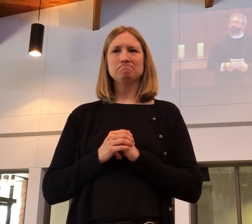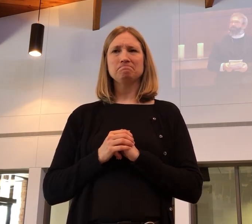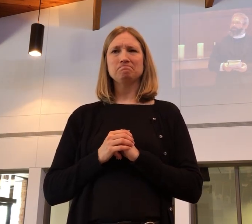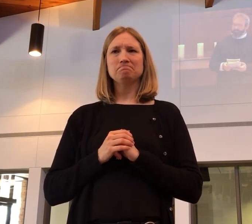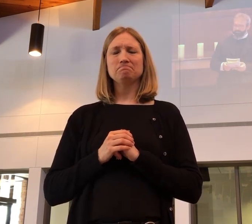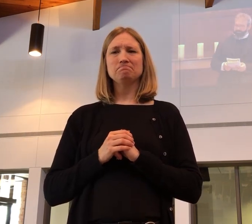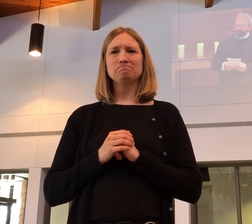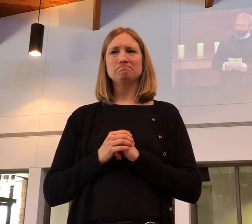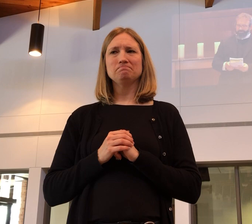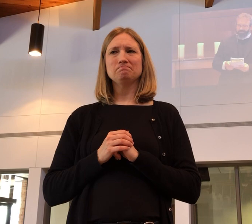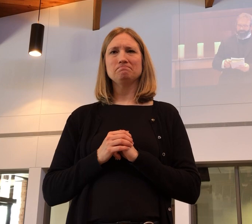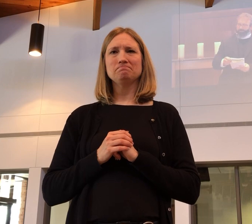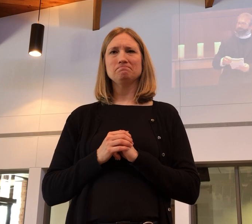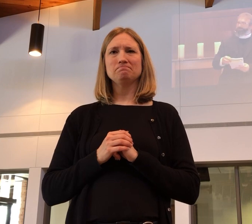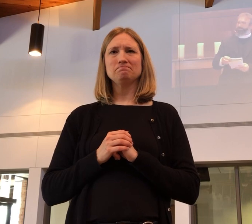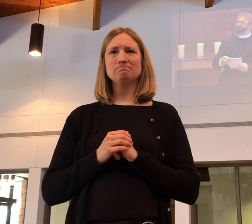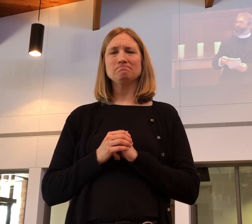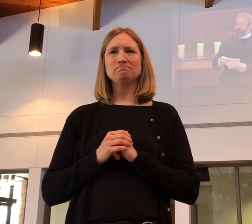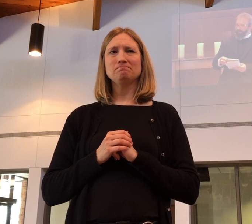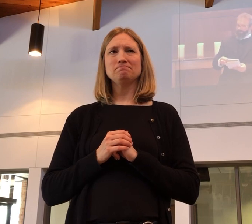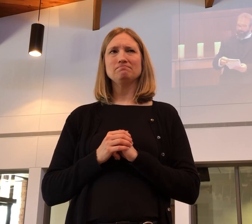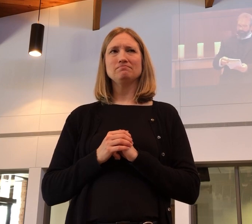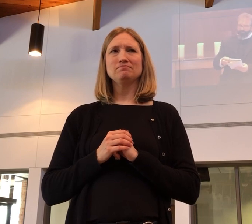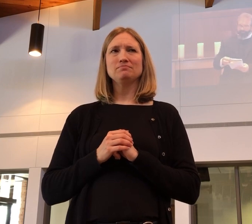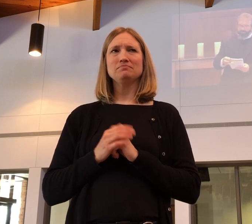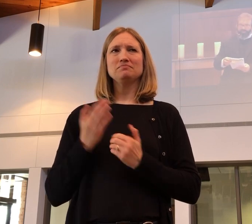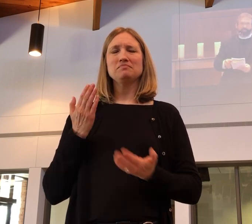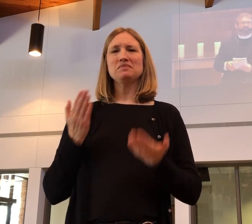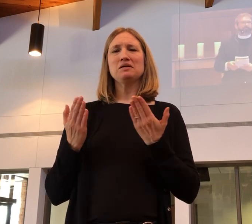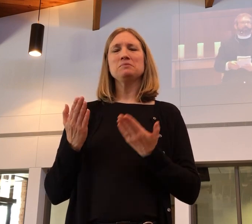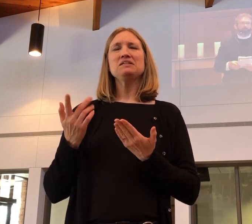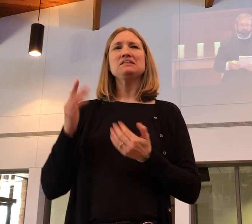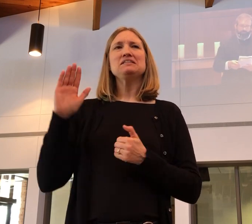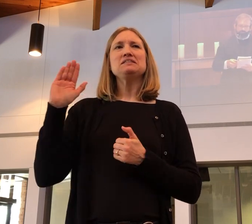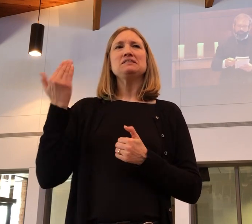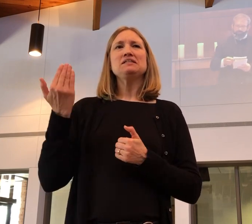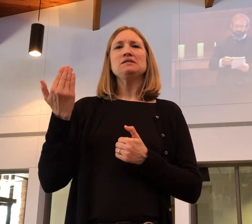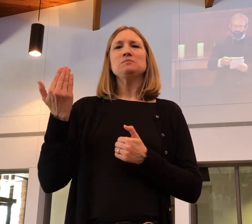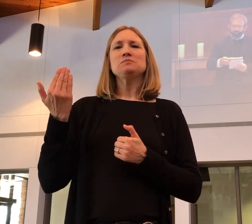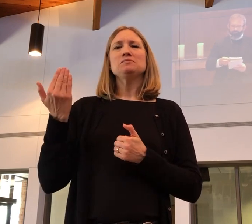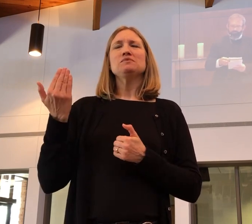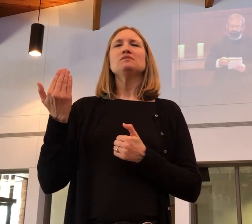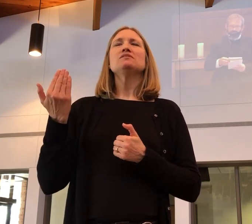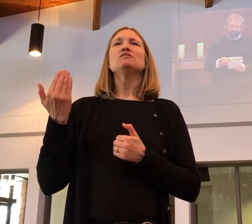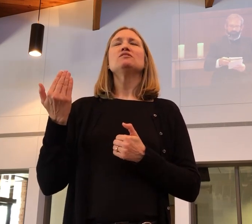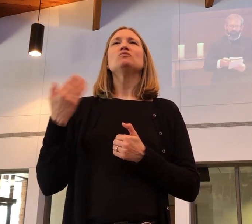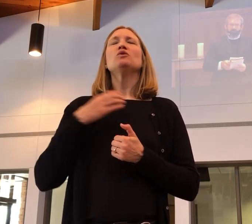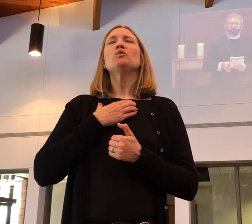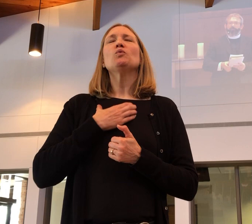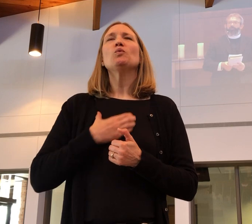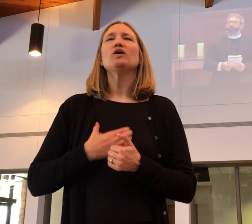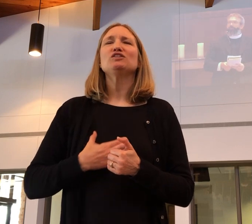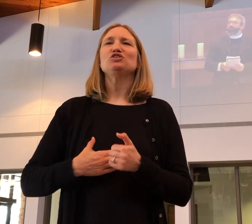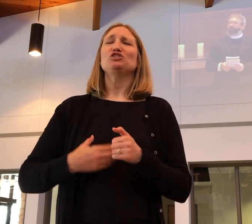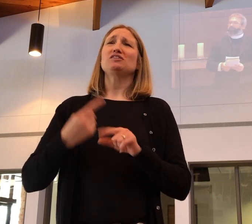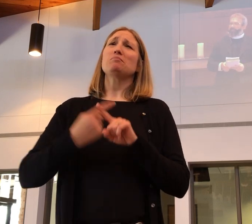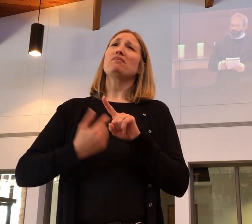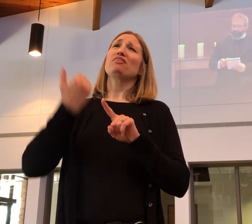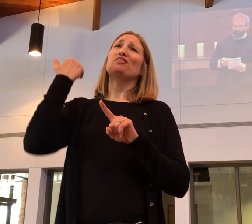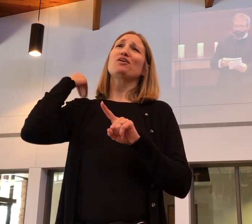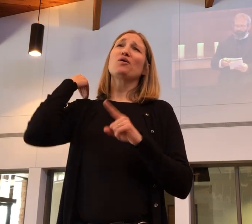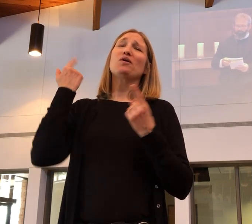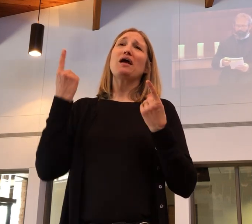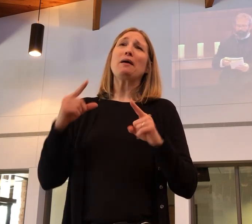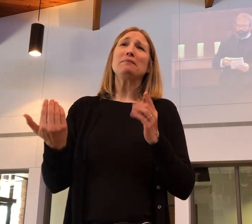And maybe when it seems like we are just pining for the days of only a month ago, when the world